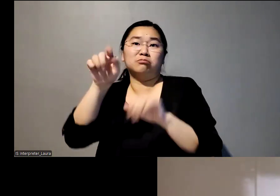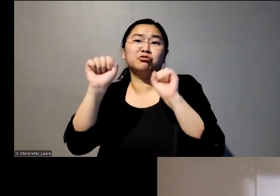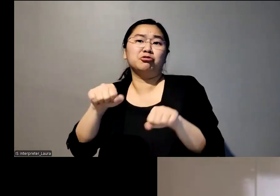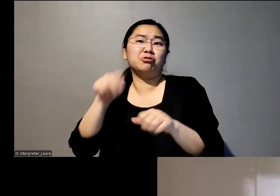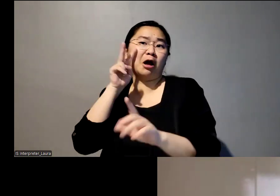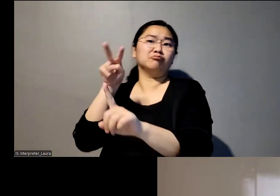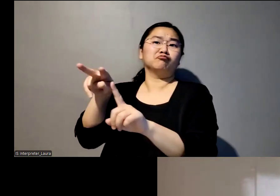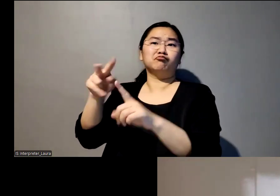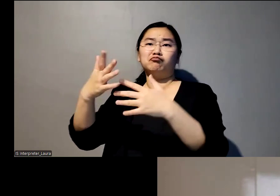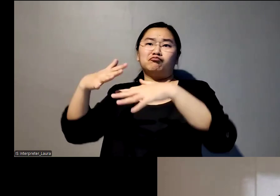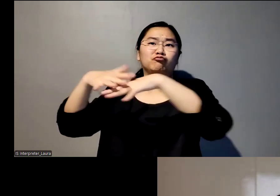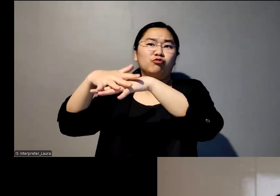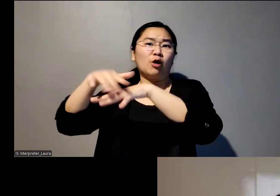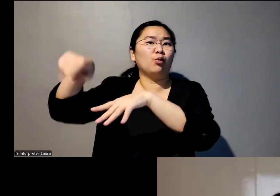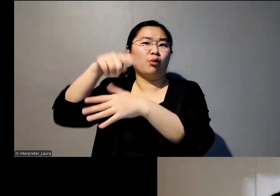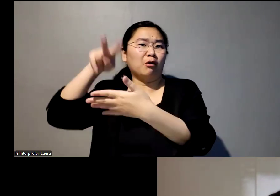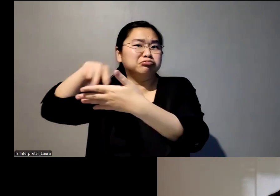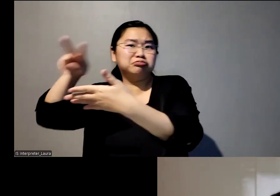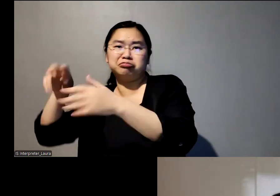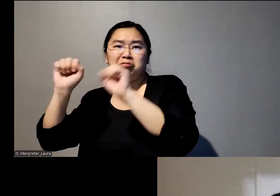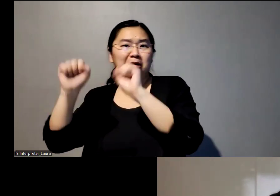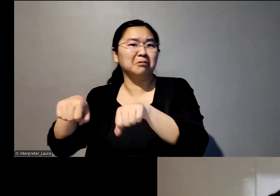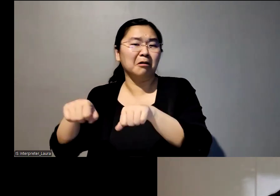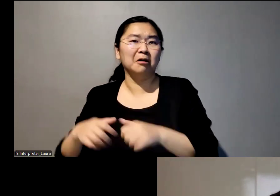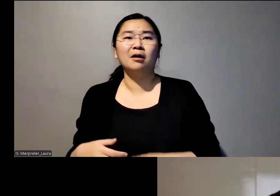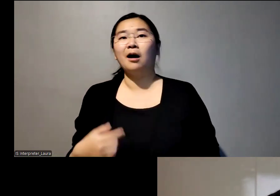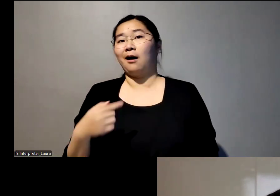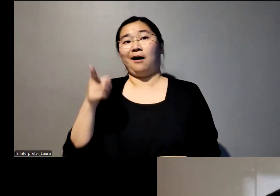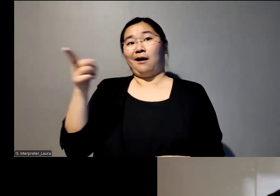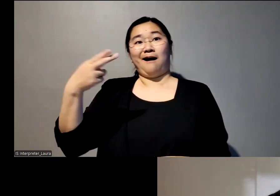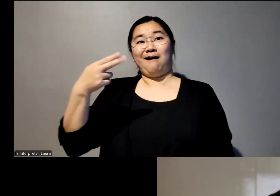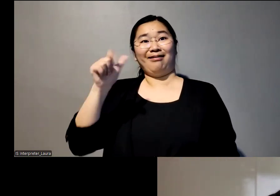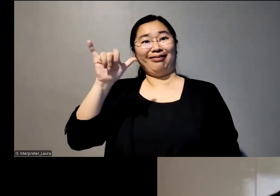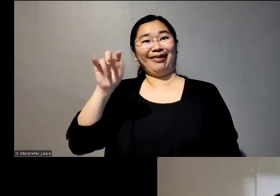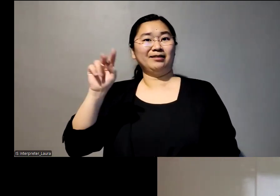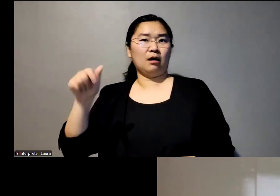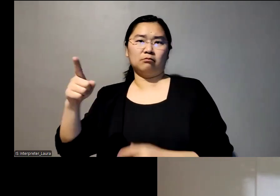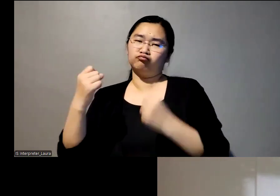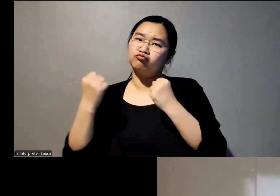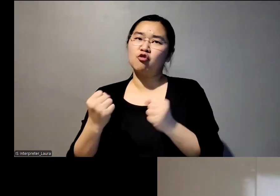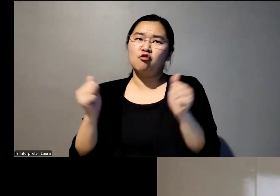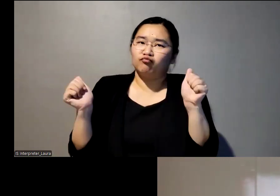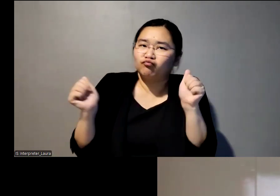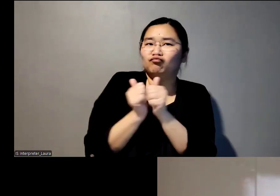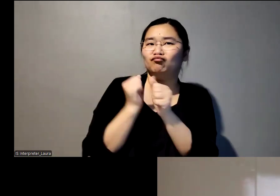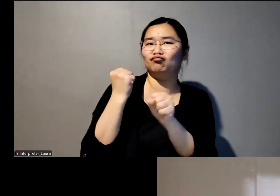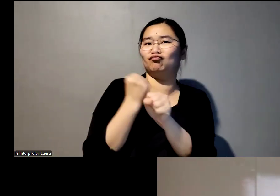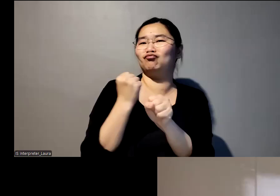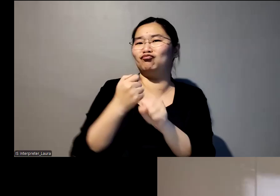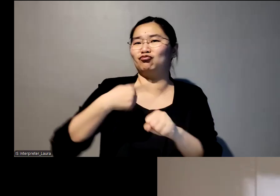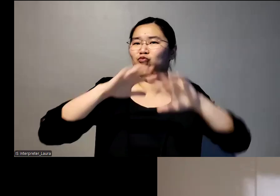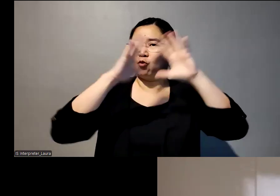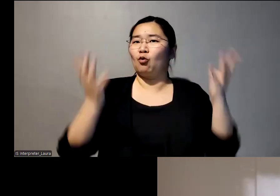funding often goes to, like Elena said, like these are more established organizations, but then